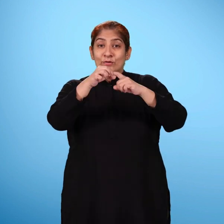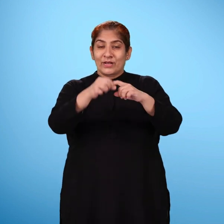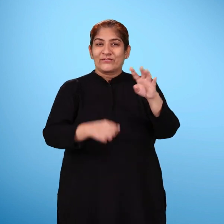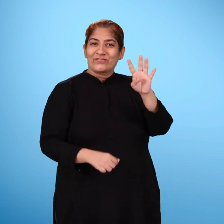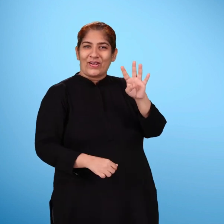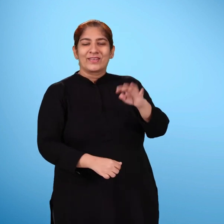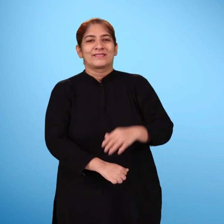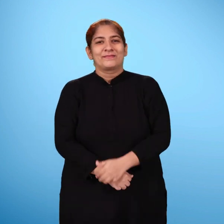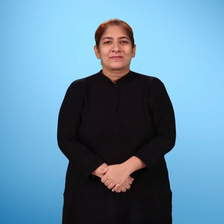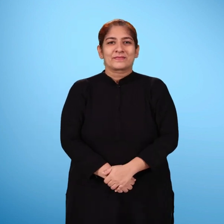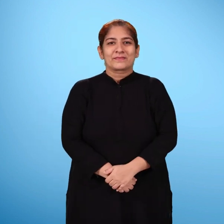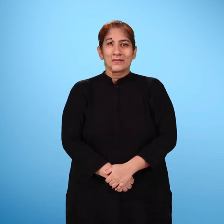Question 4.